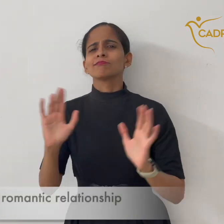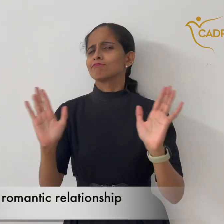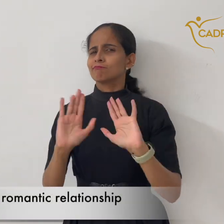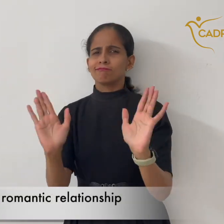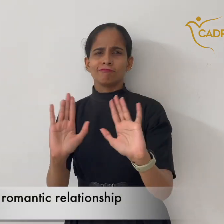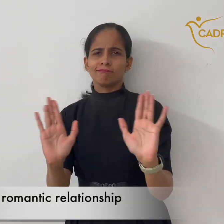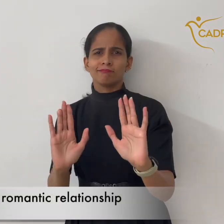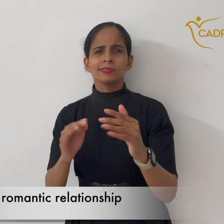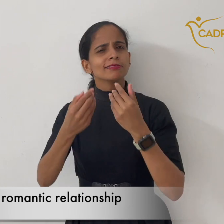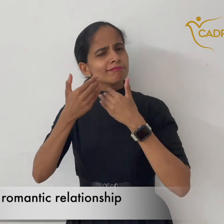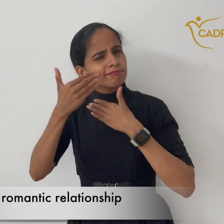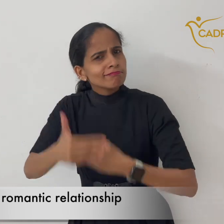romantic relationship.